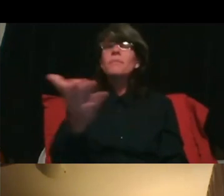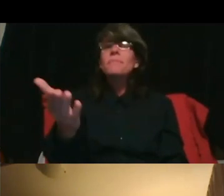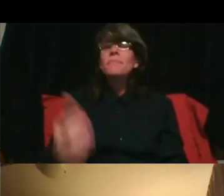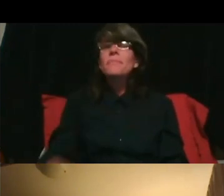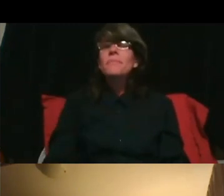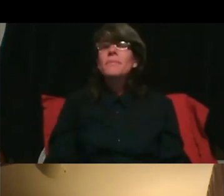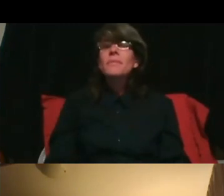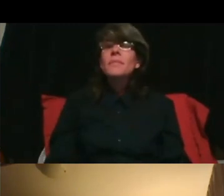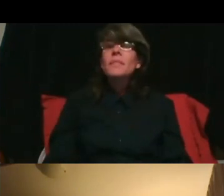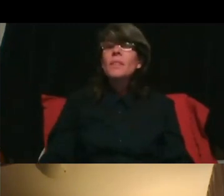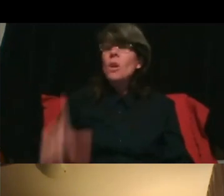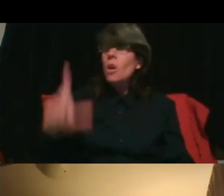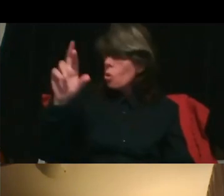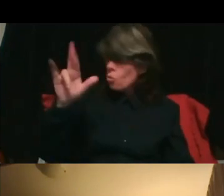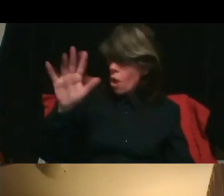May I speak?